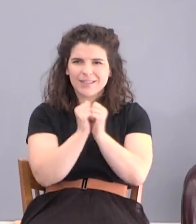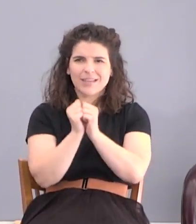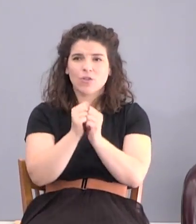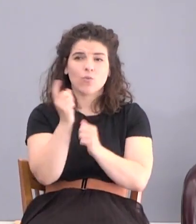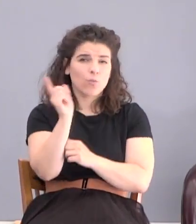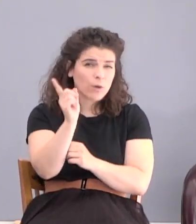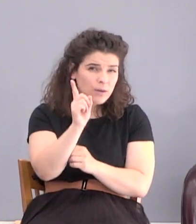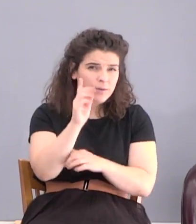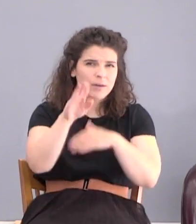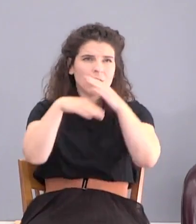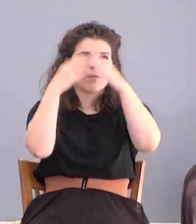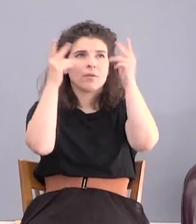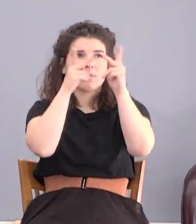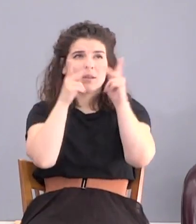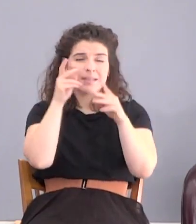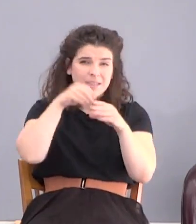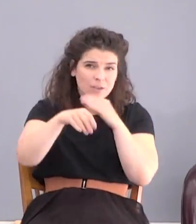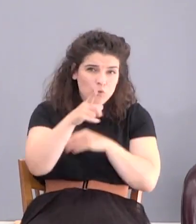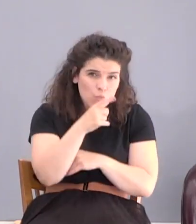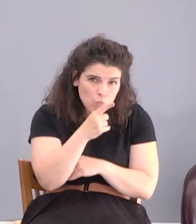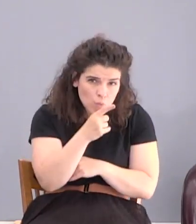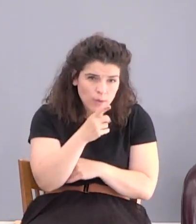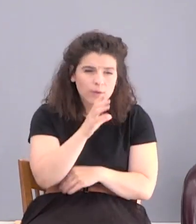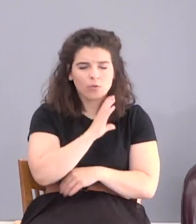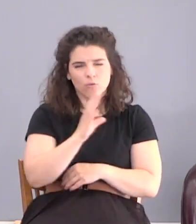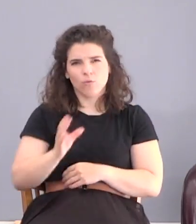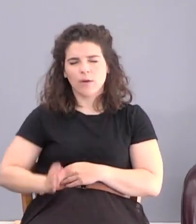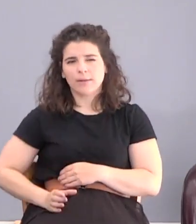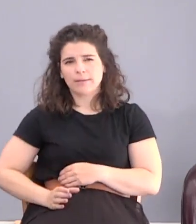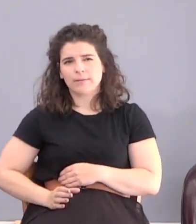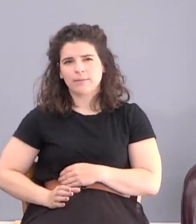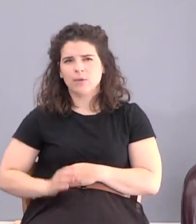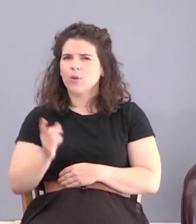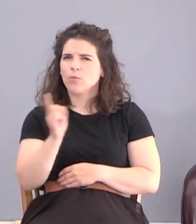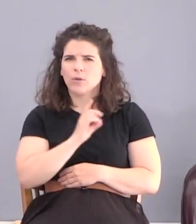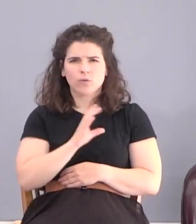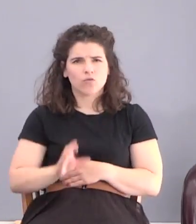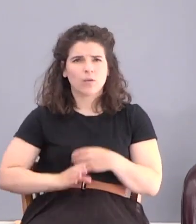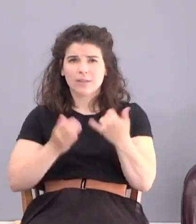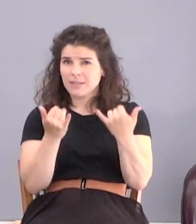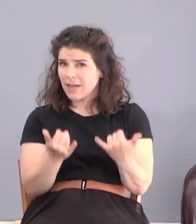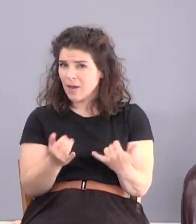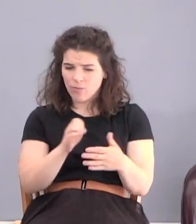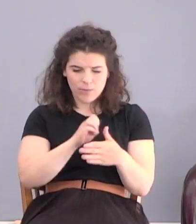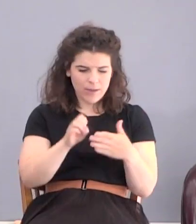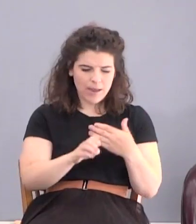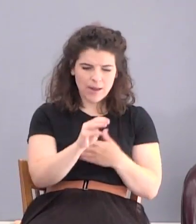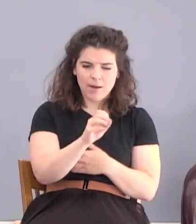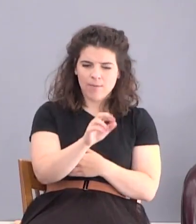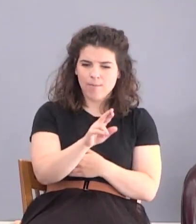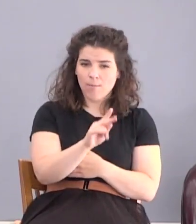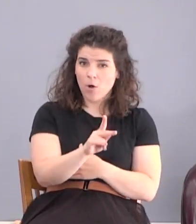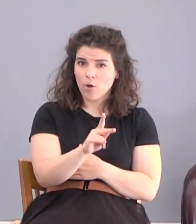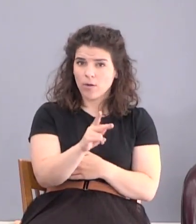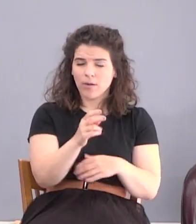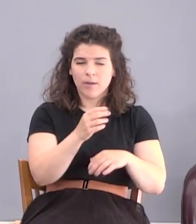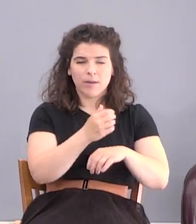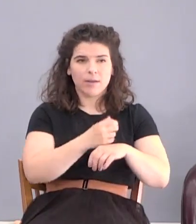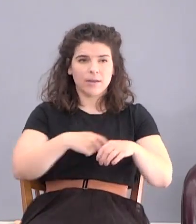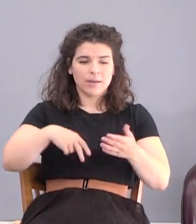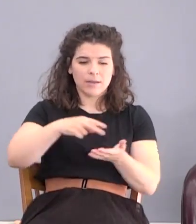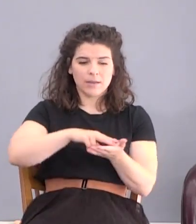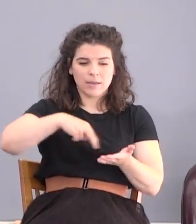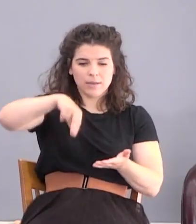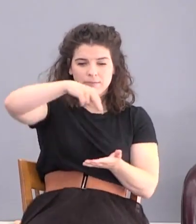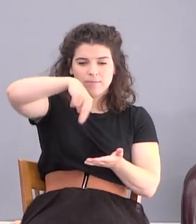places. In who? In Christ. Where is Christ now? At the end of Mark, where does he ascends up, and he says he sits at the